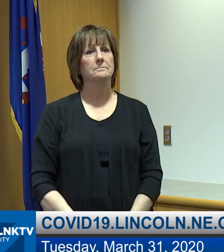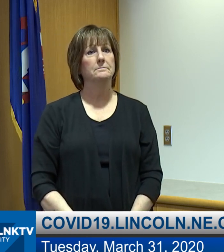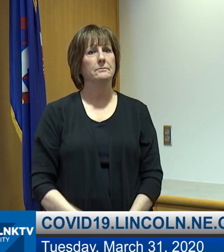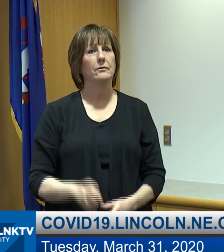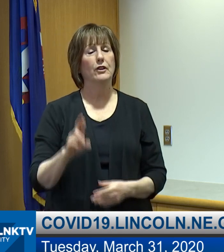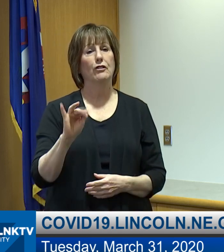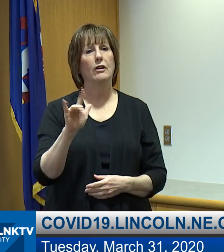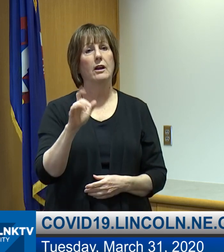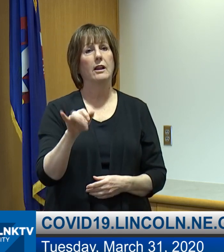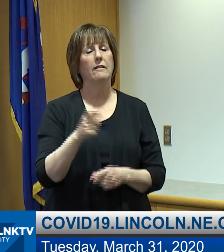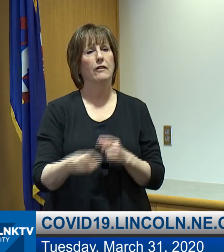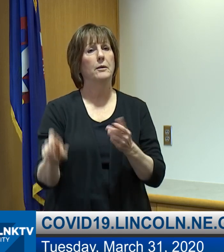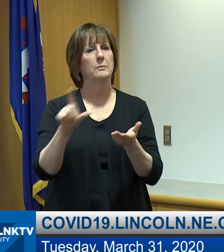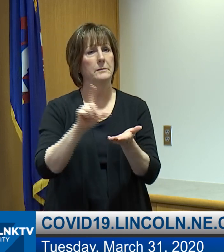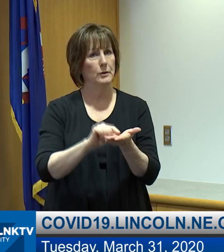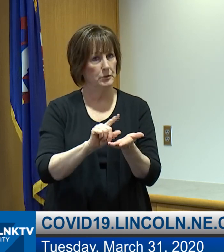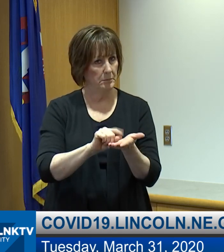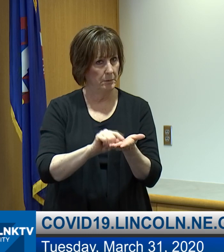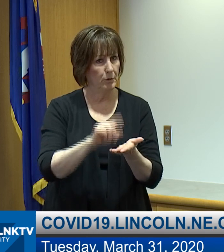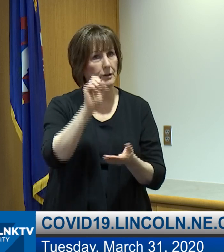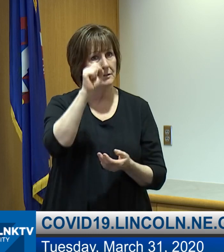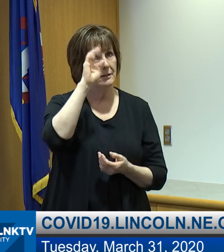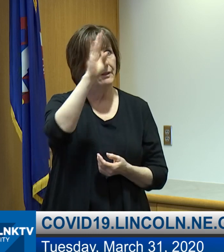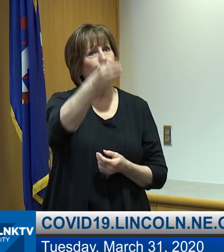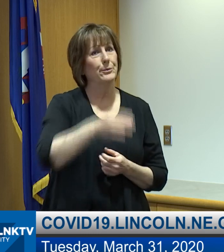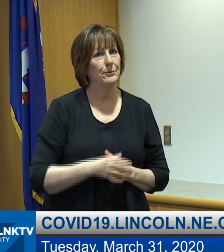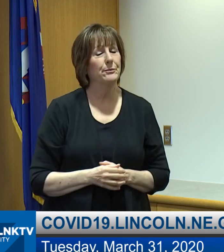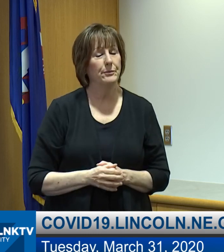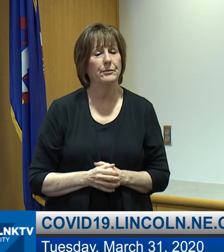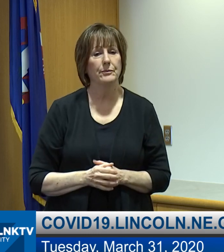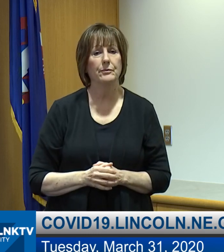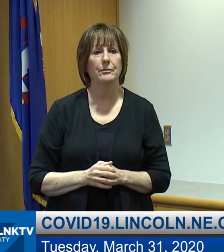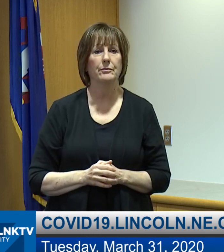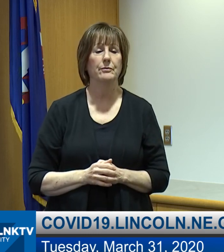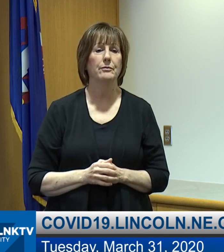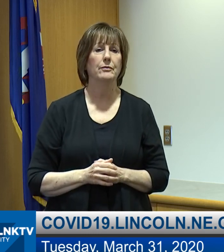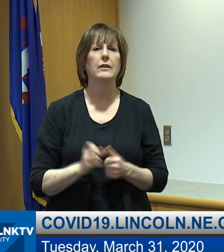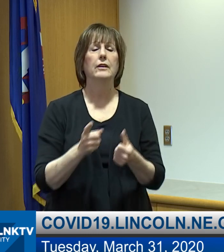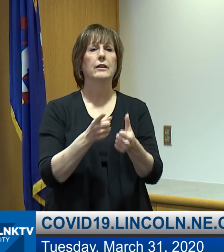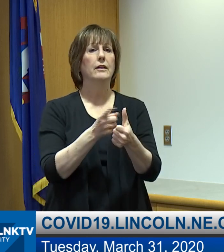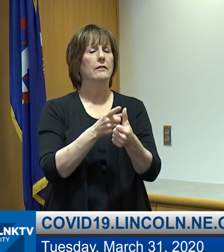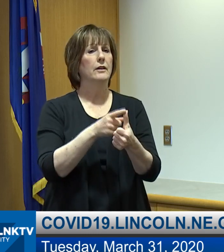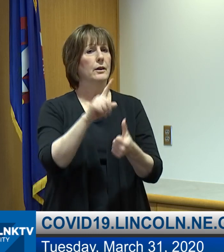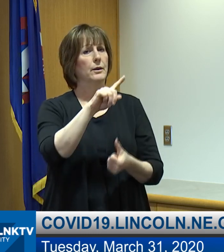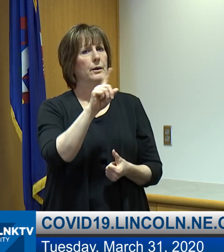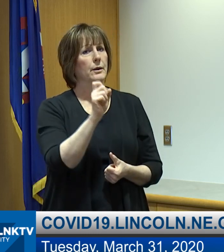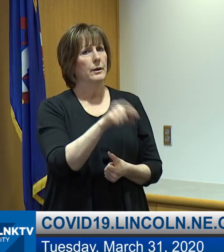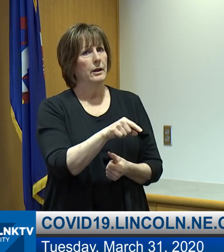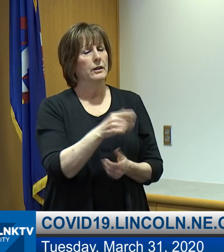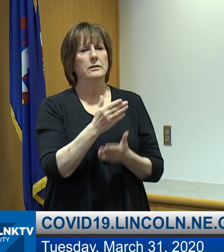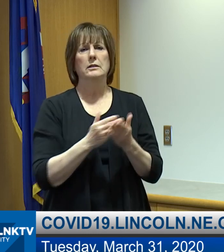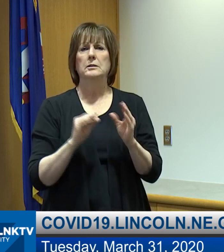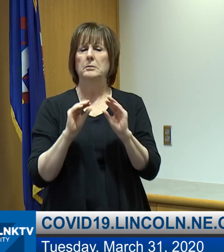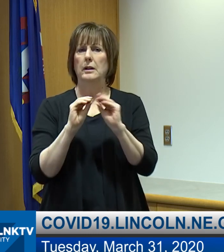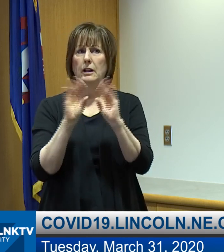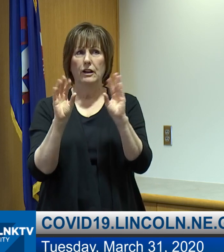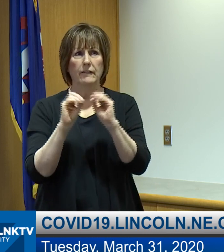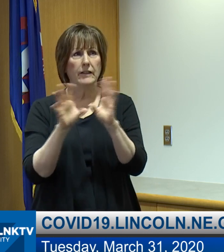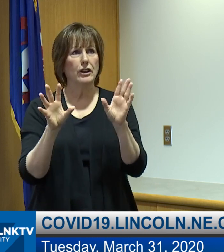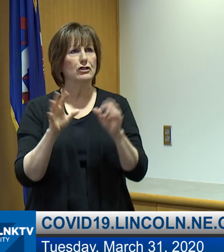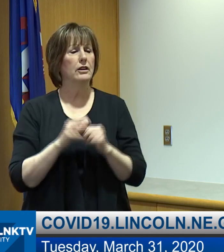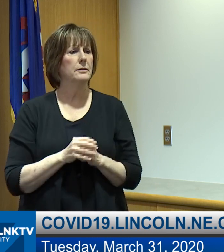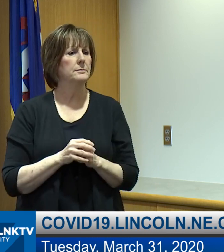Riley Johnson, we're going to start with you. Yes, hi, Riley. Hi. First question, just some